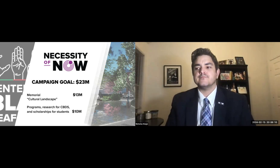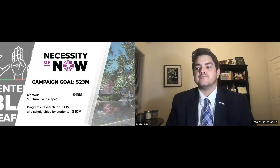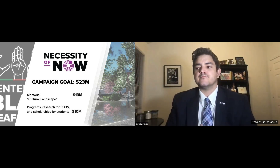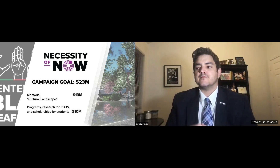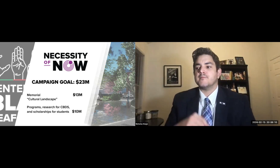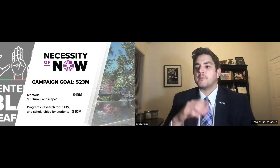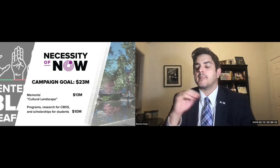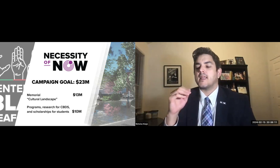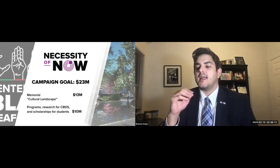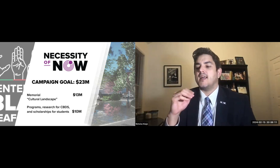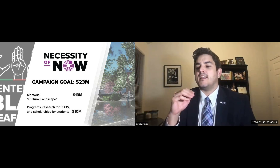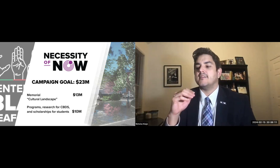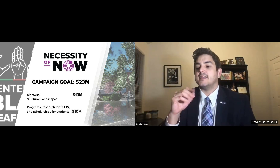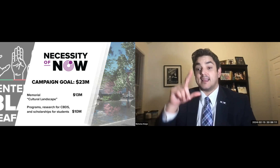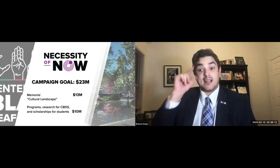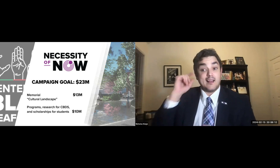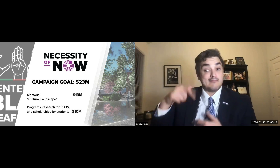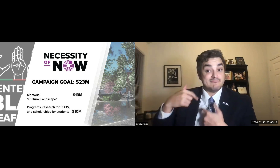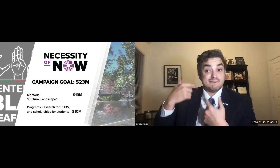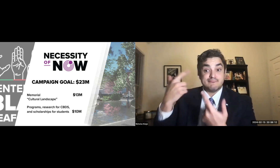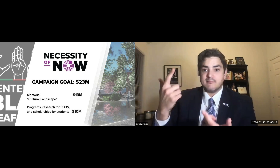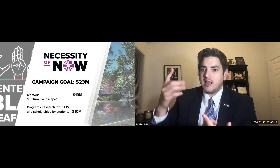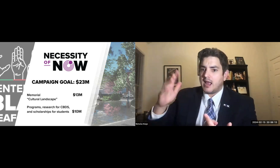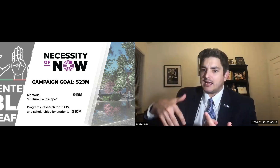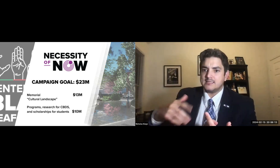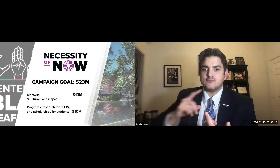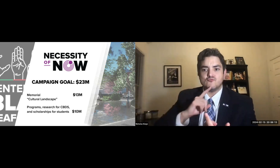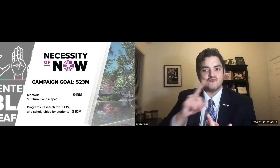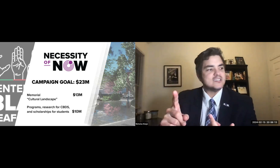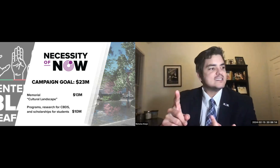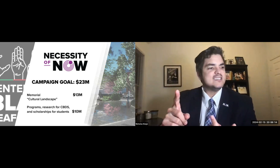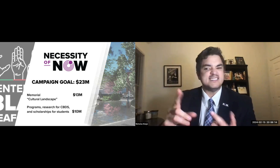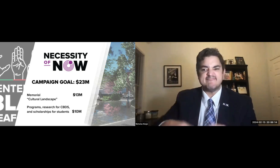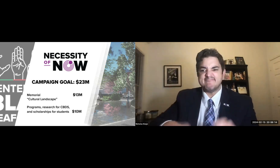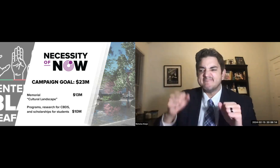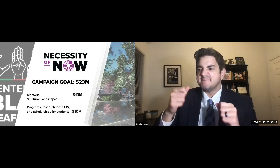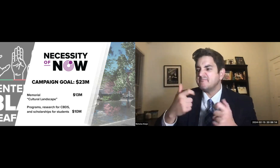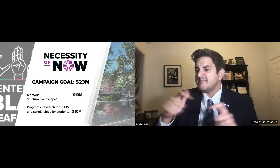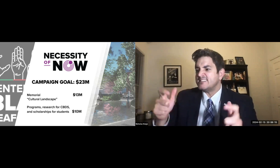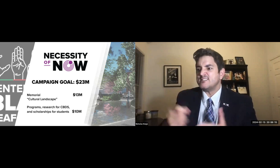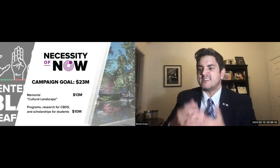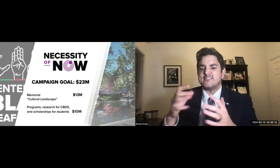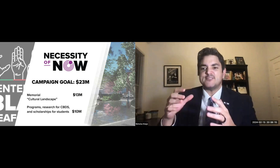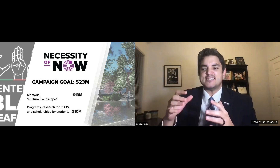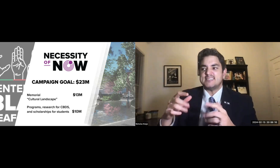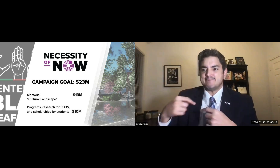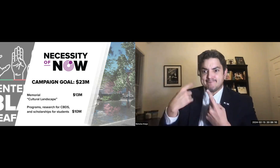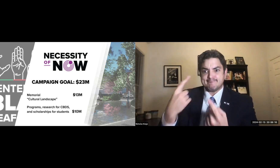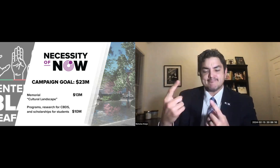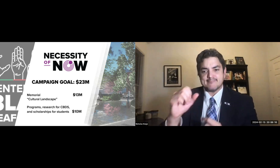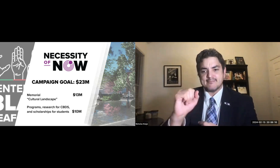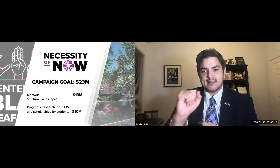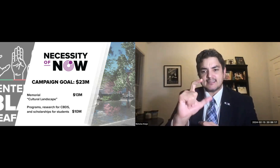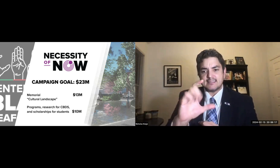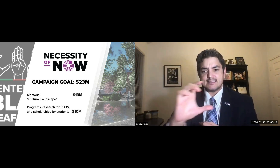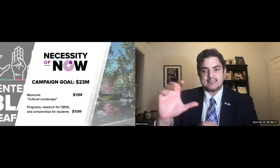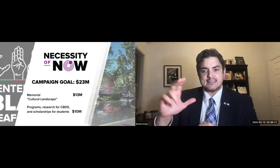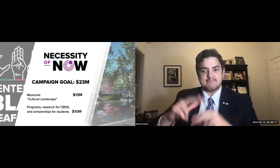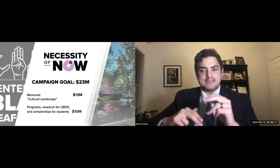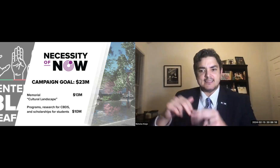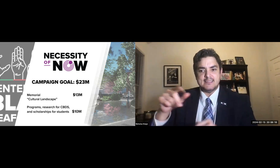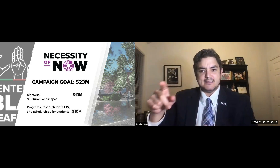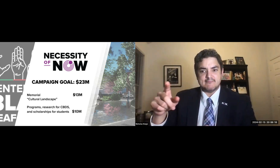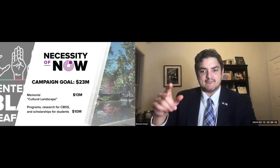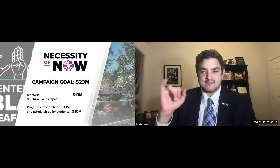So that's definitely our goal. And Gallaudet has not really had